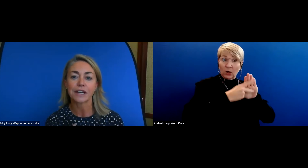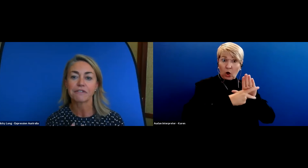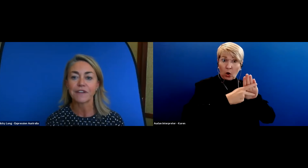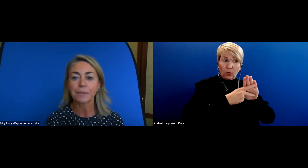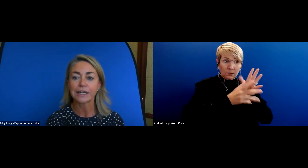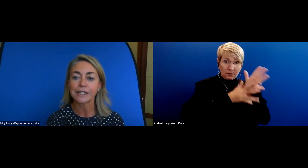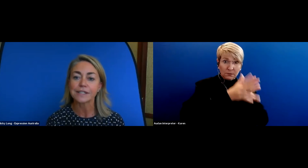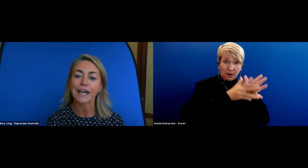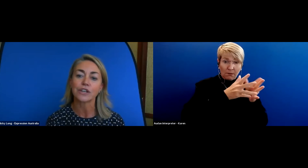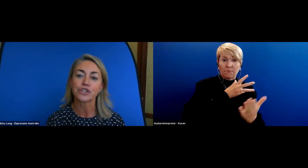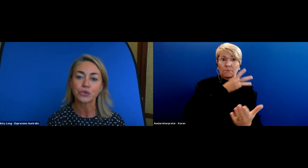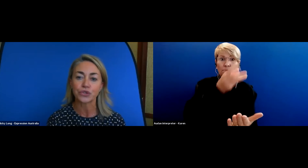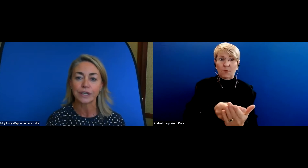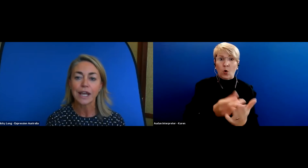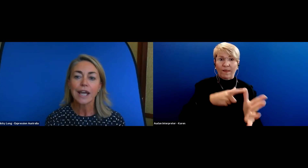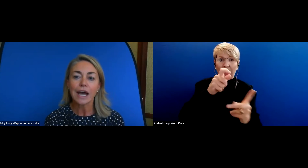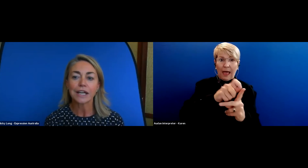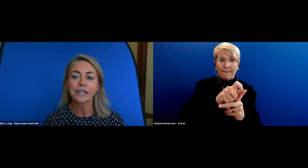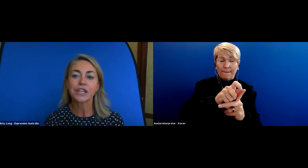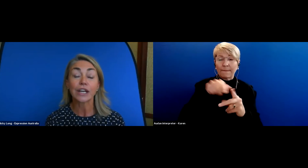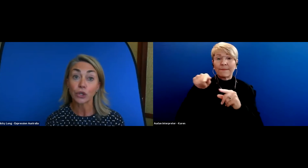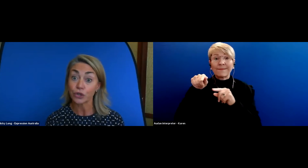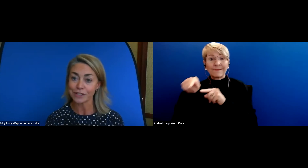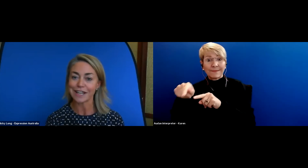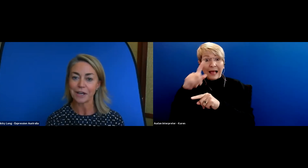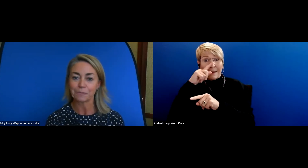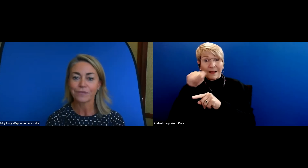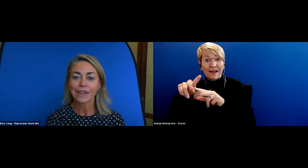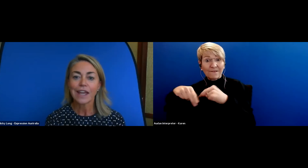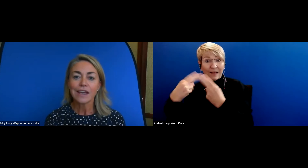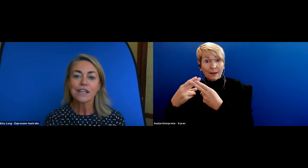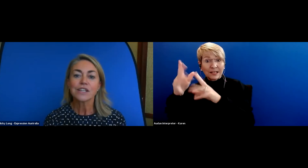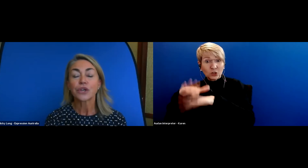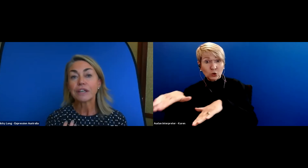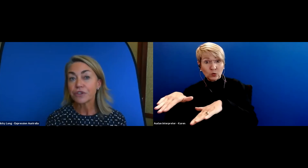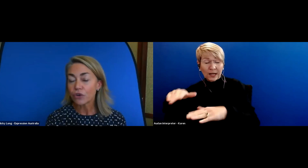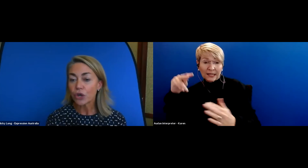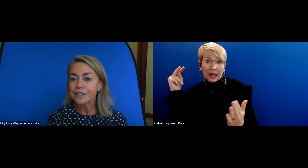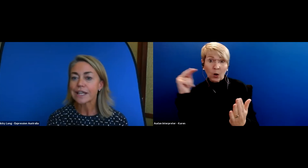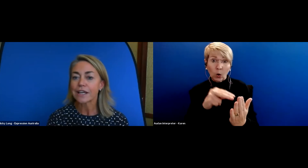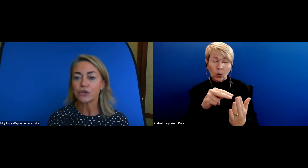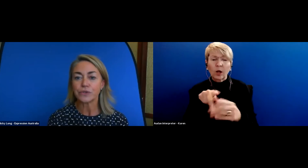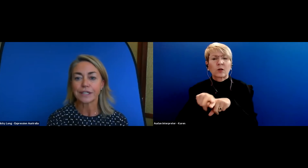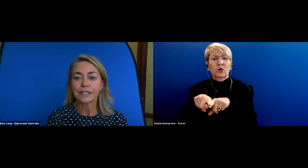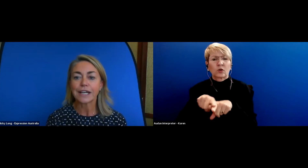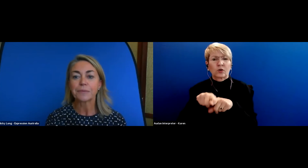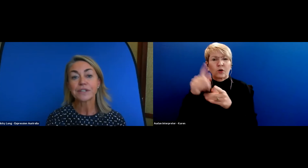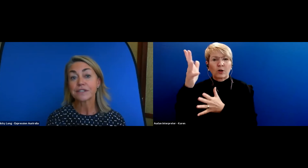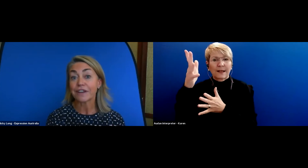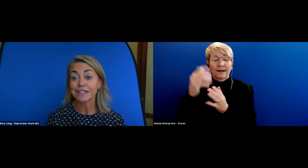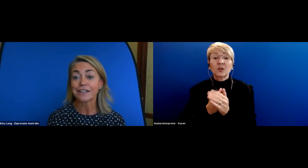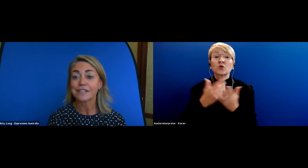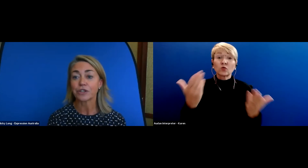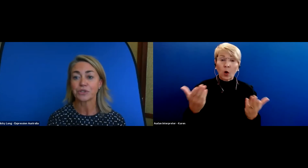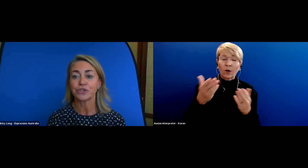that families and children can learn Auslan. So if you're an Auslan user, this